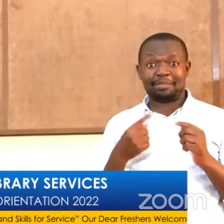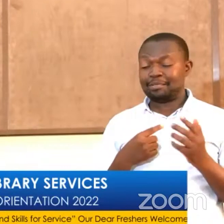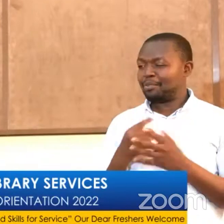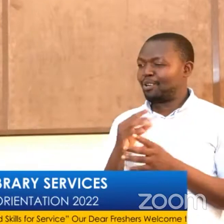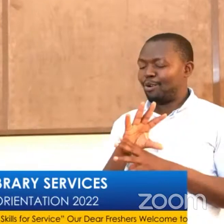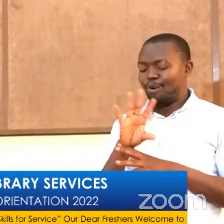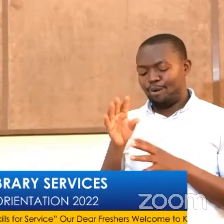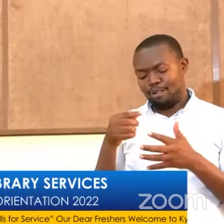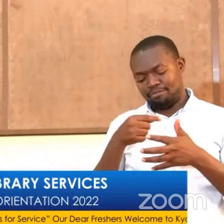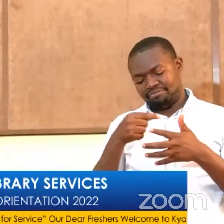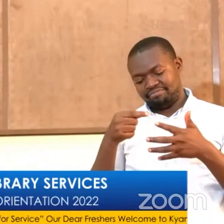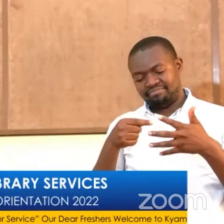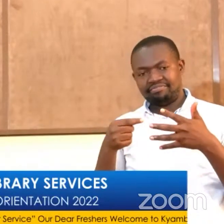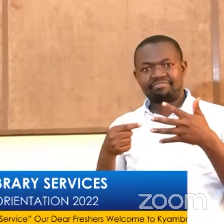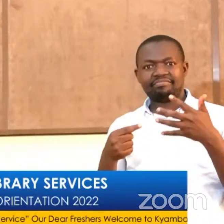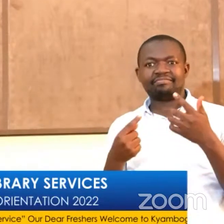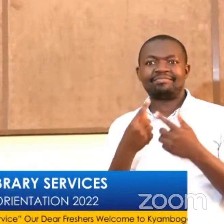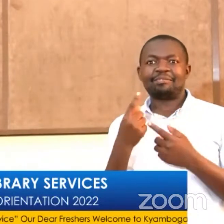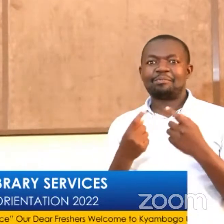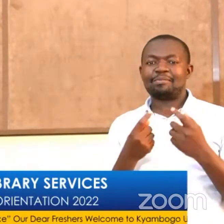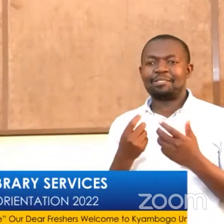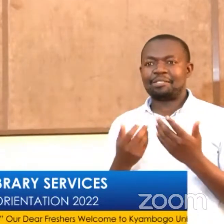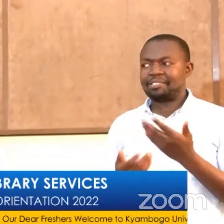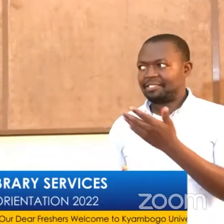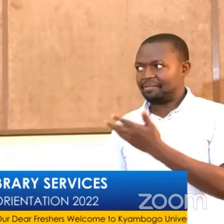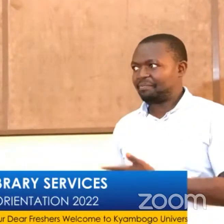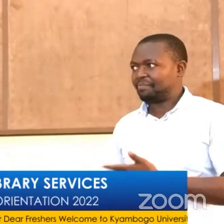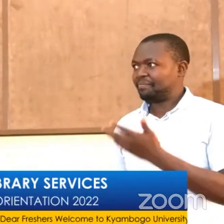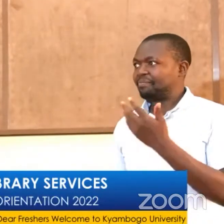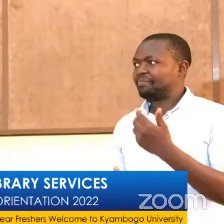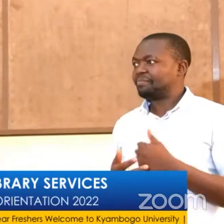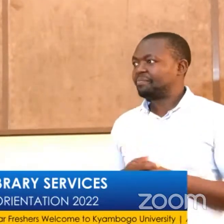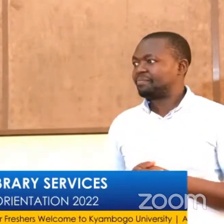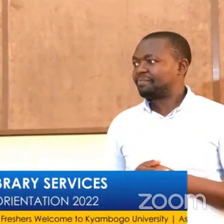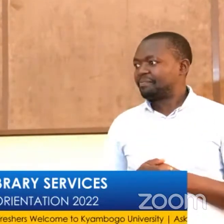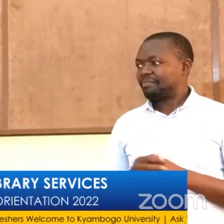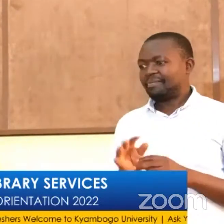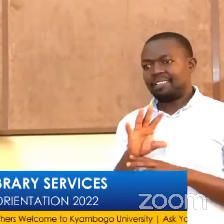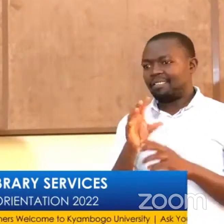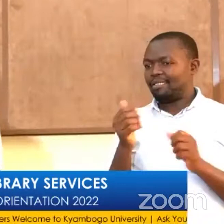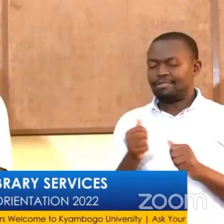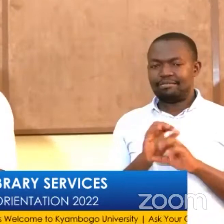these questions, and all will be well.